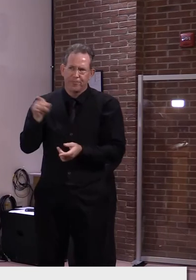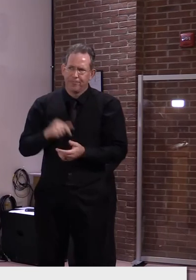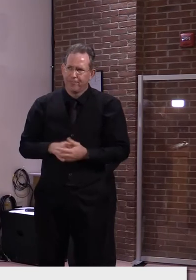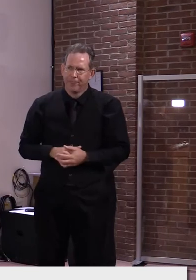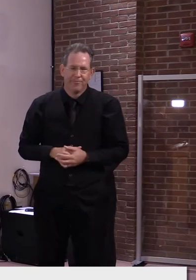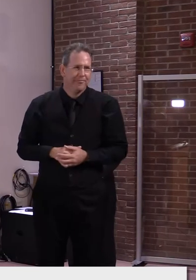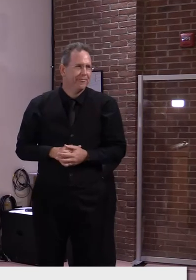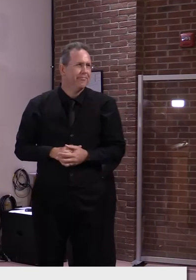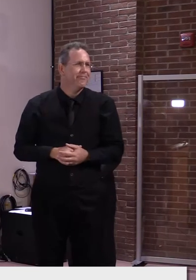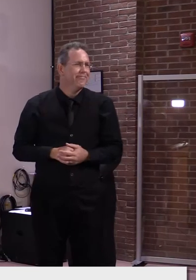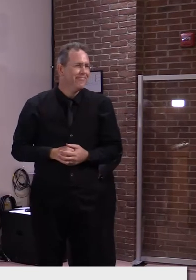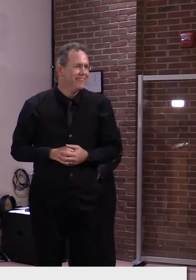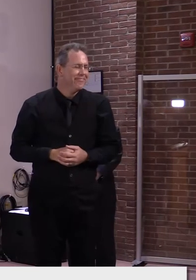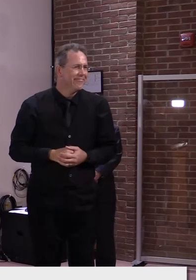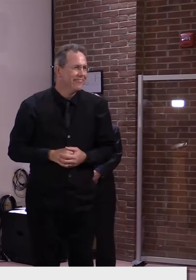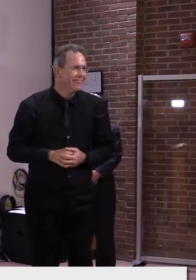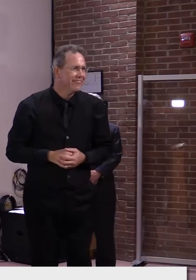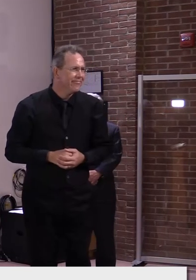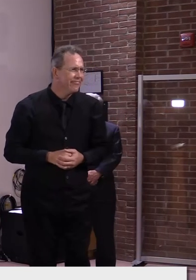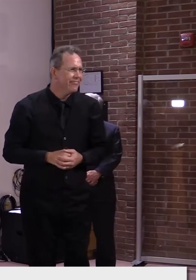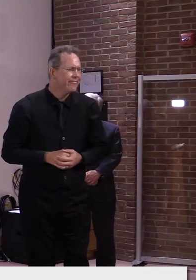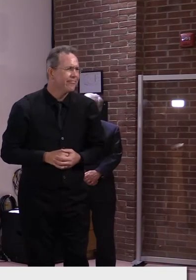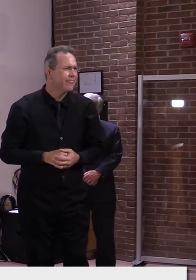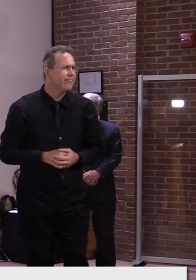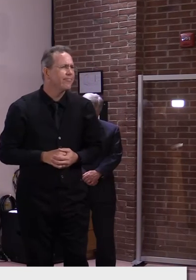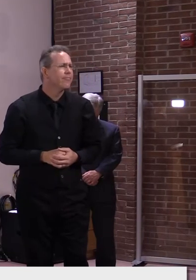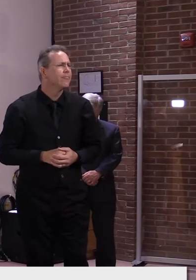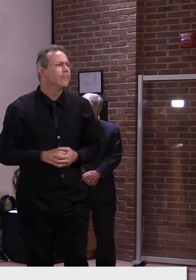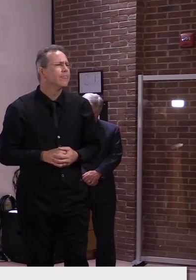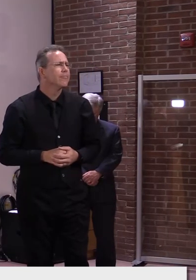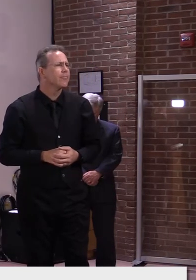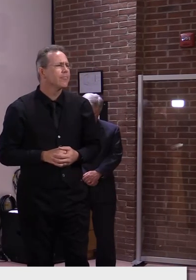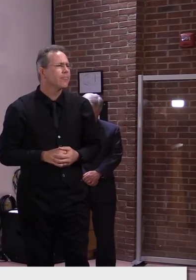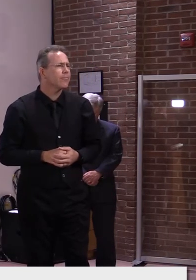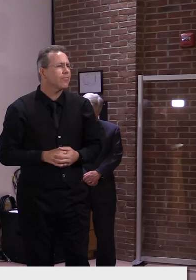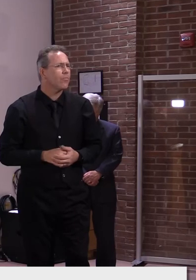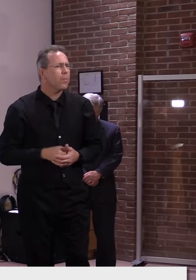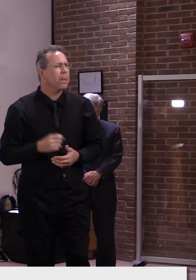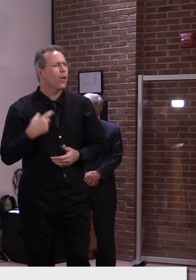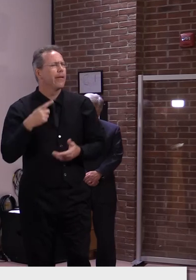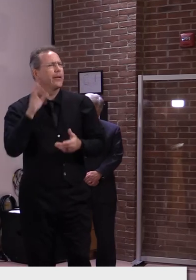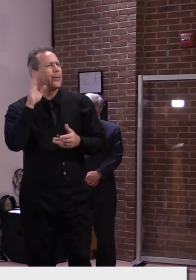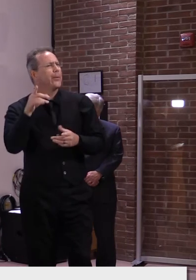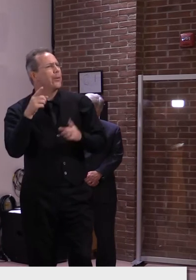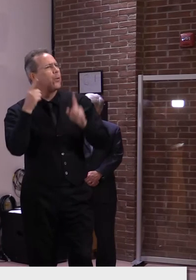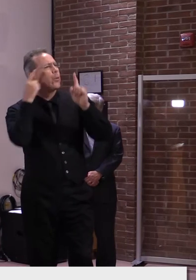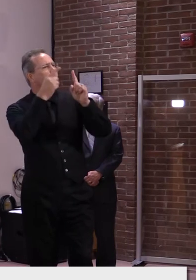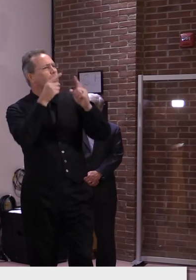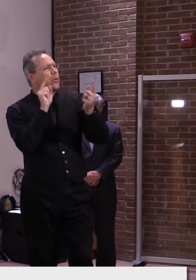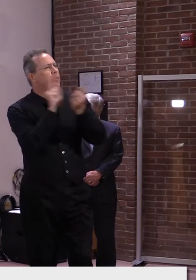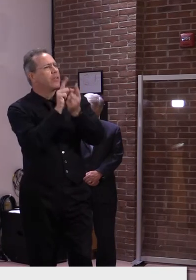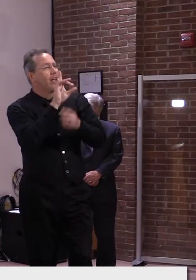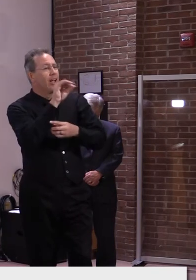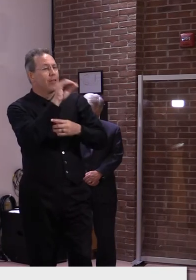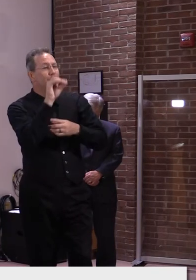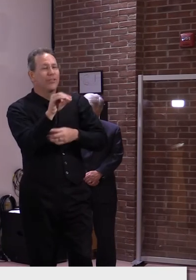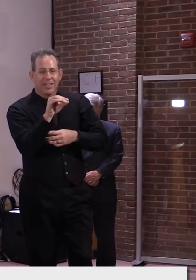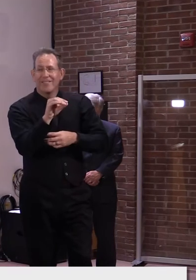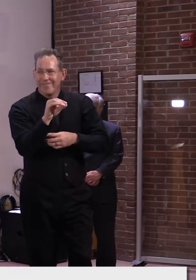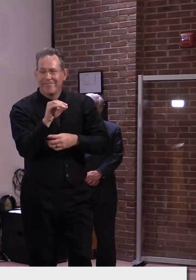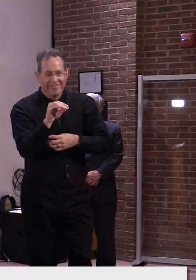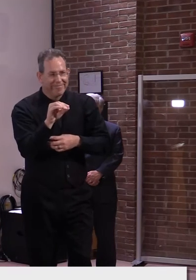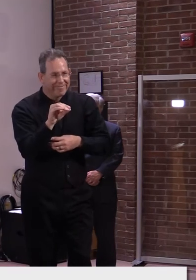Of course, our focus right now is hitting that 80% vaccination rate. There are a lot of mutations that are